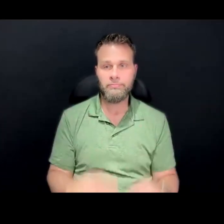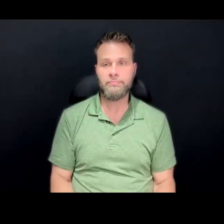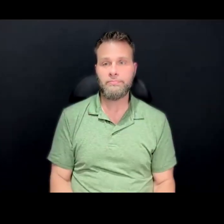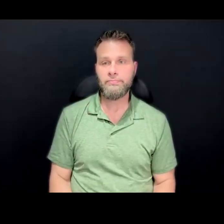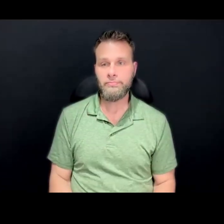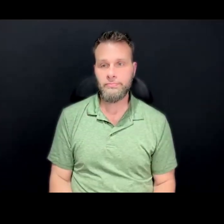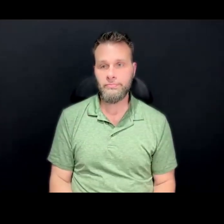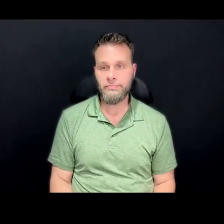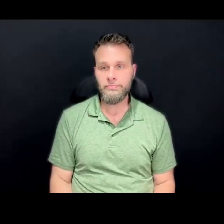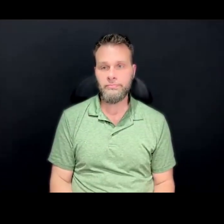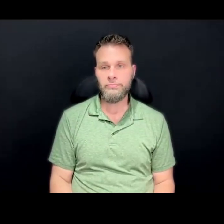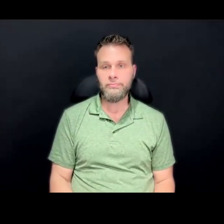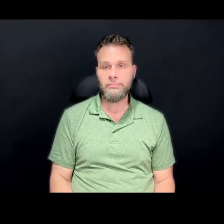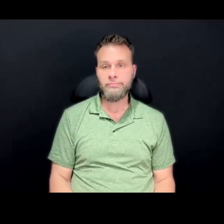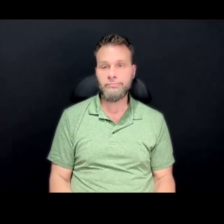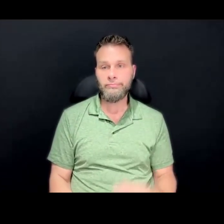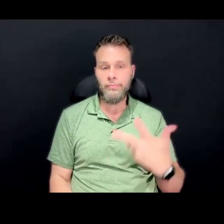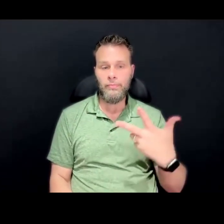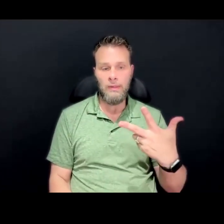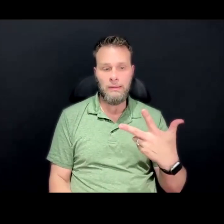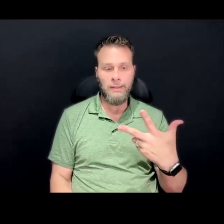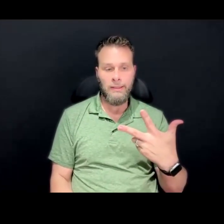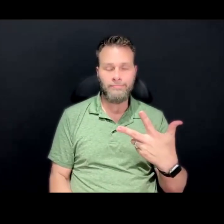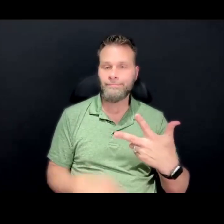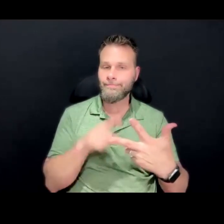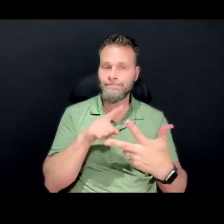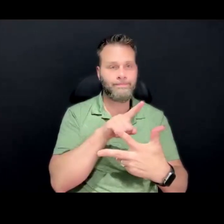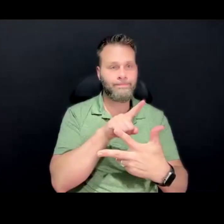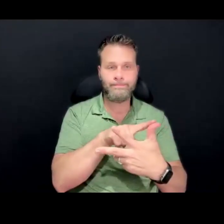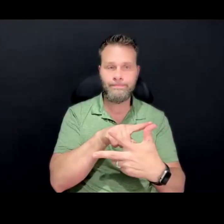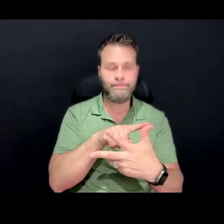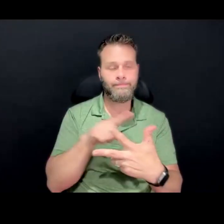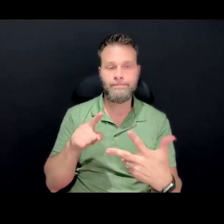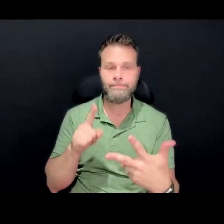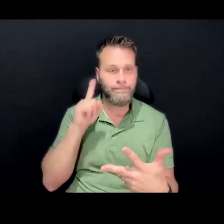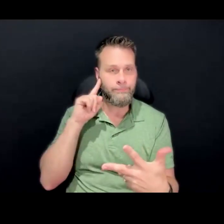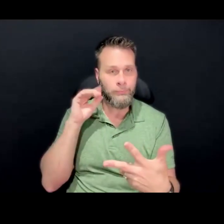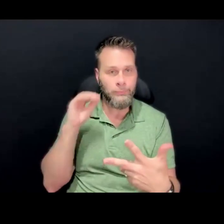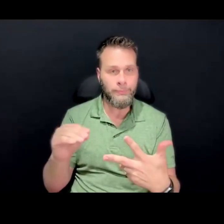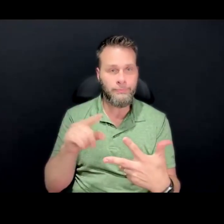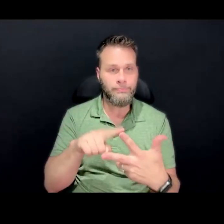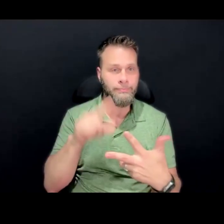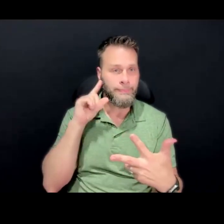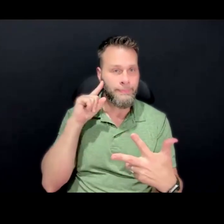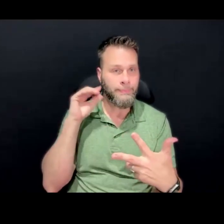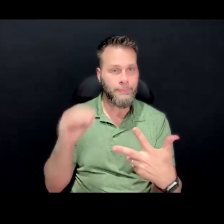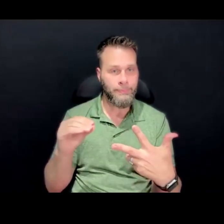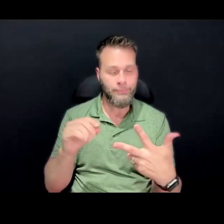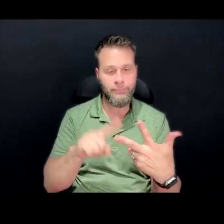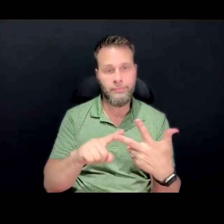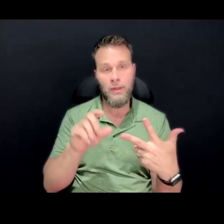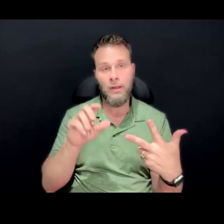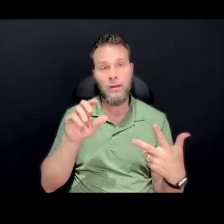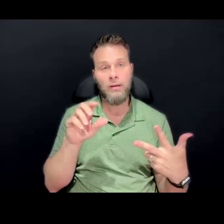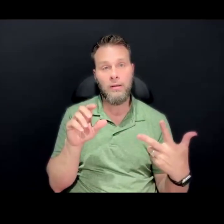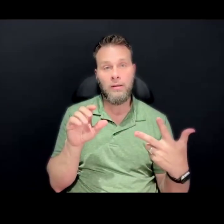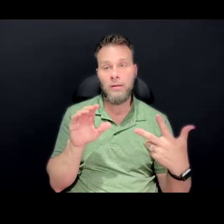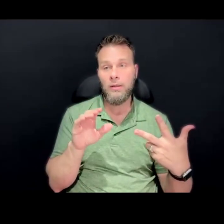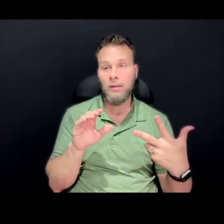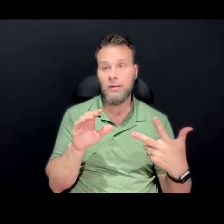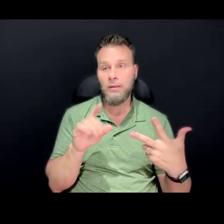So the third person, since we can't hear Slovena or Dennis, we have Berlene's iPhone. So Berlene, if you